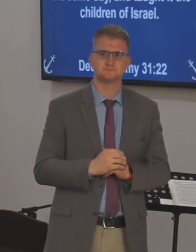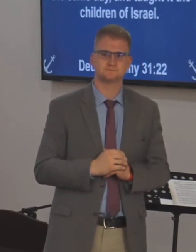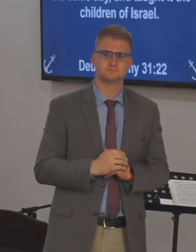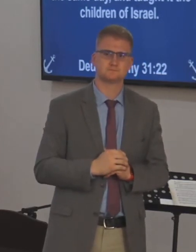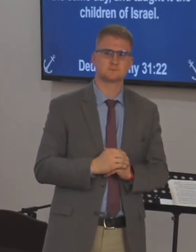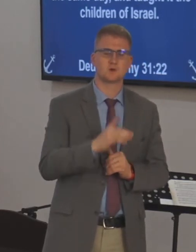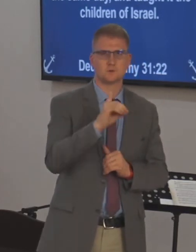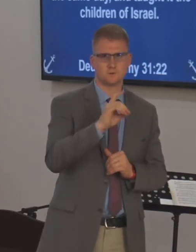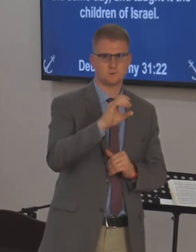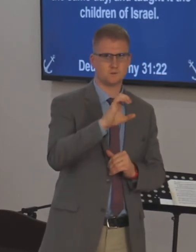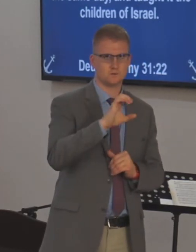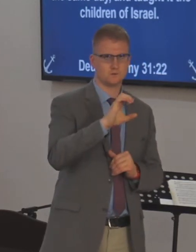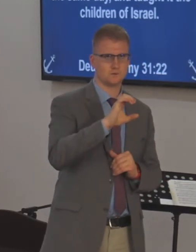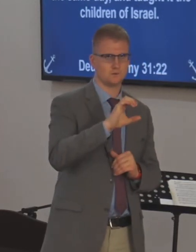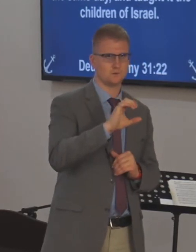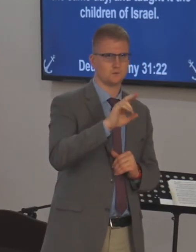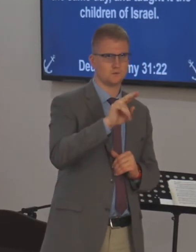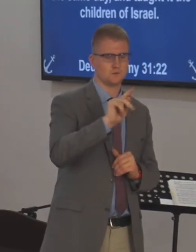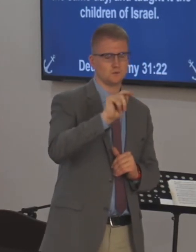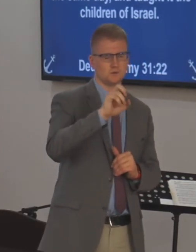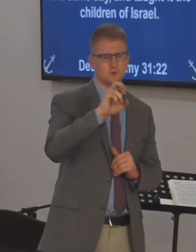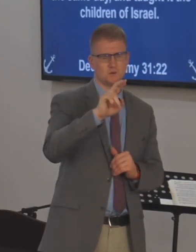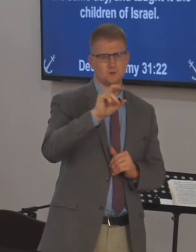22. Deuteronomy 31, 22.